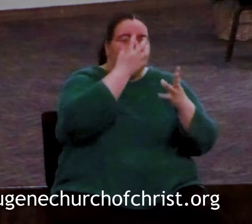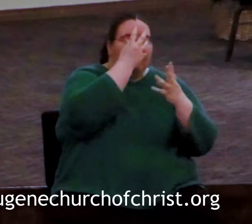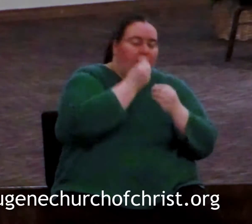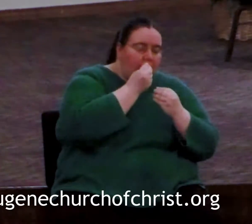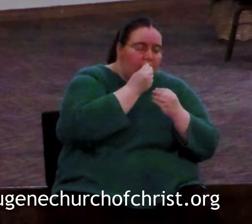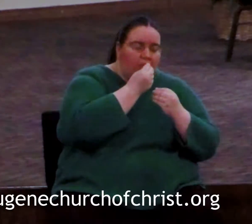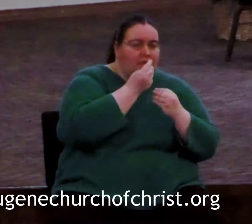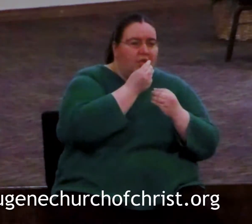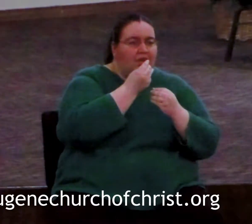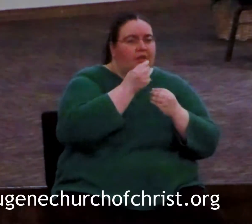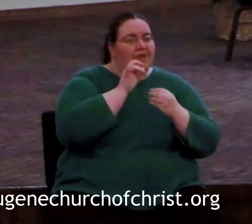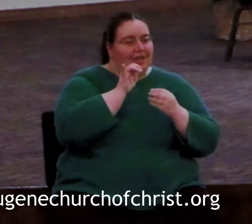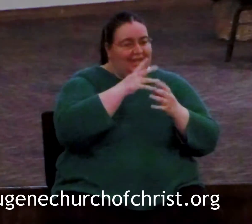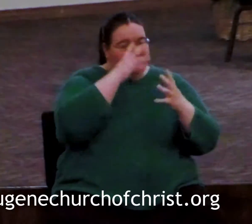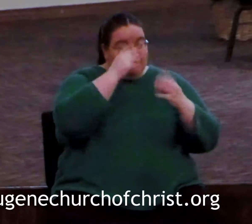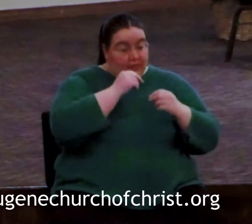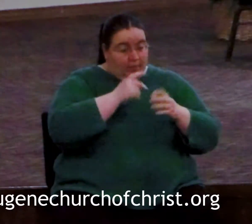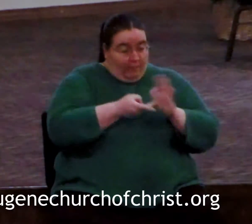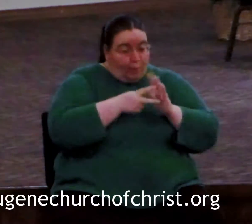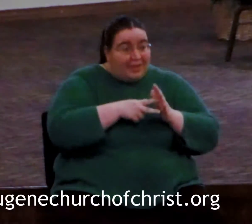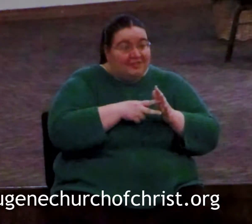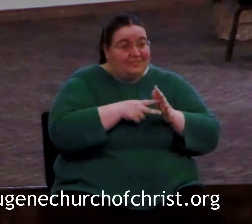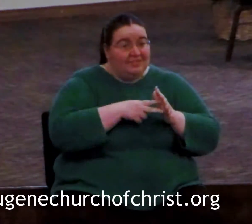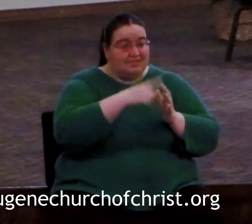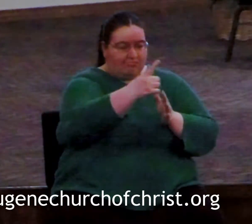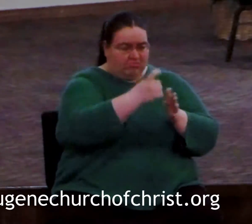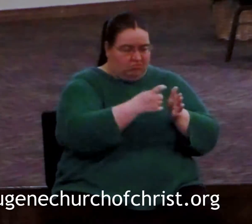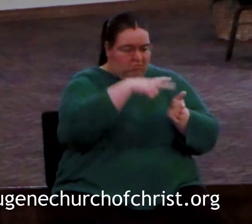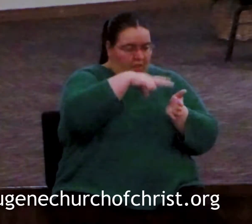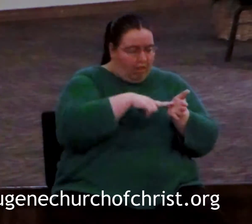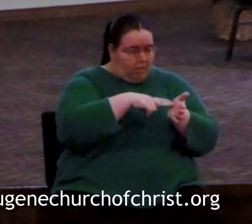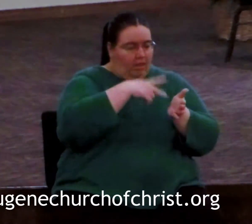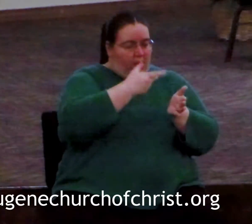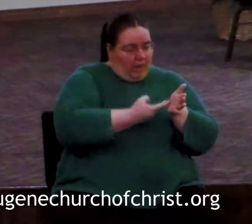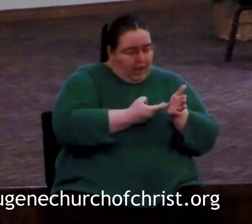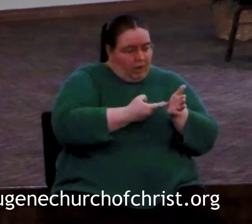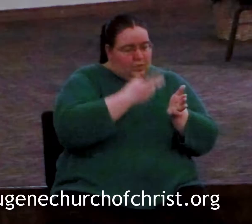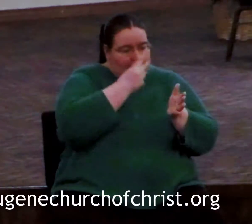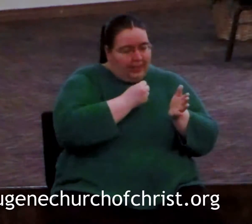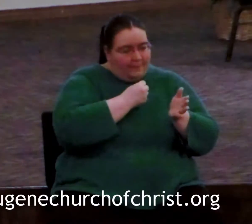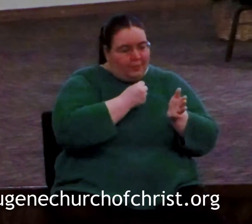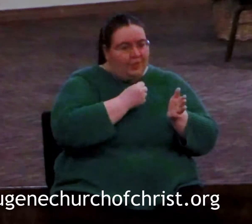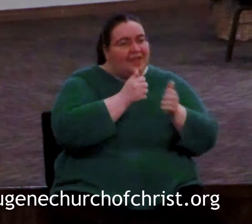on. He's in the stern sleeping on a cushion. The disciples woke him and said to him, Teacher,